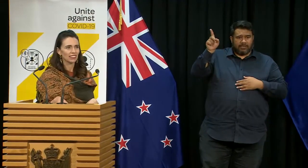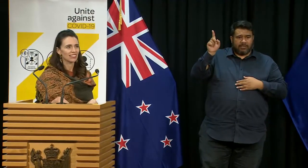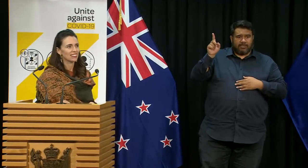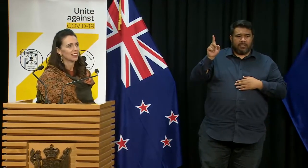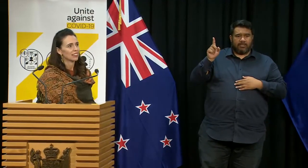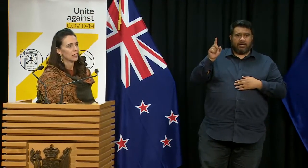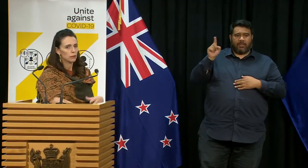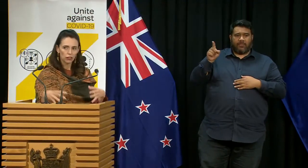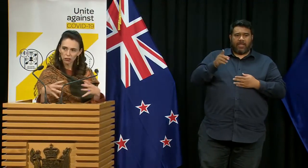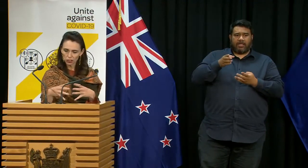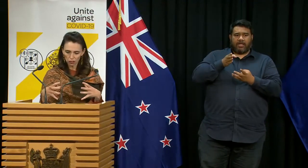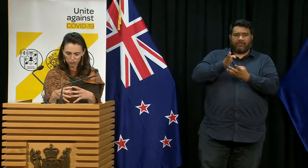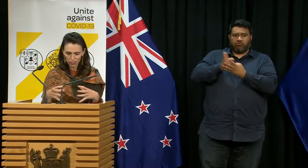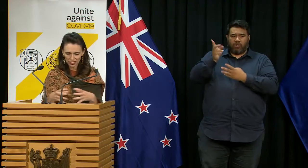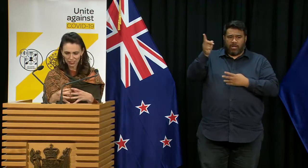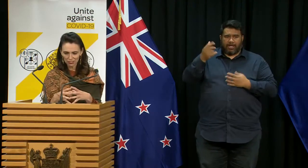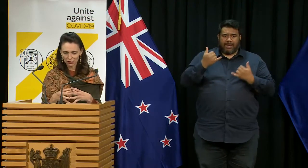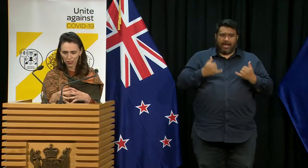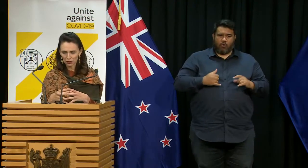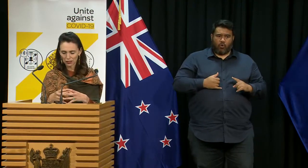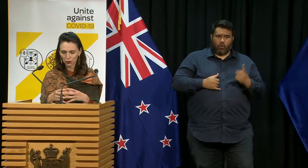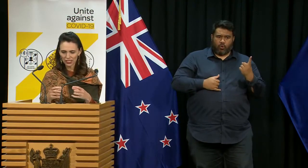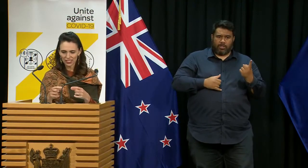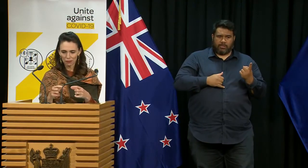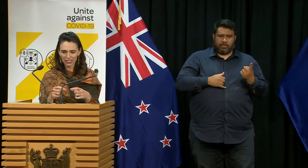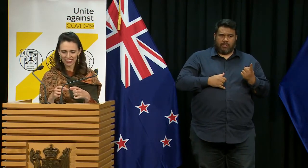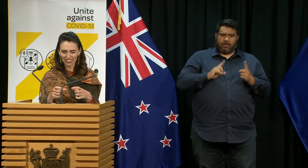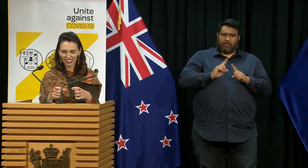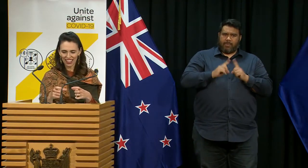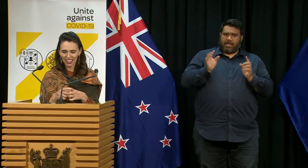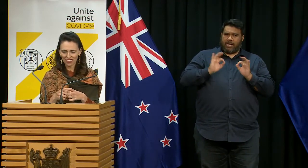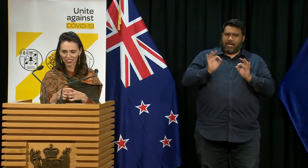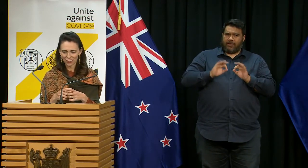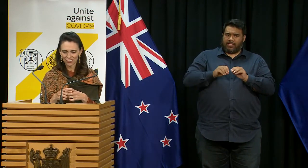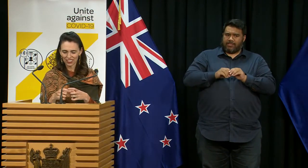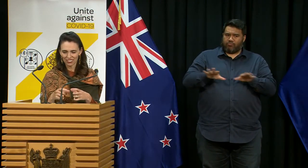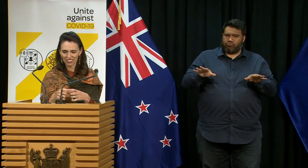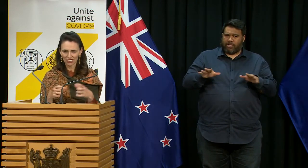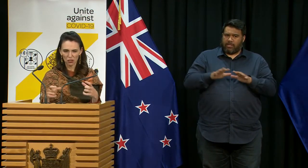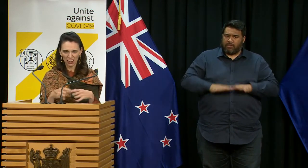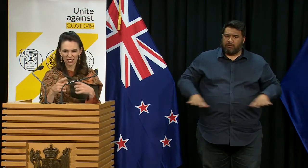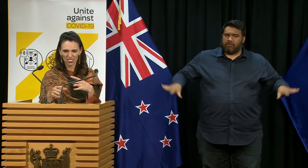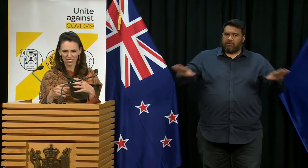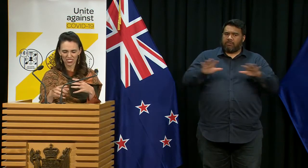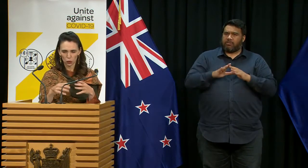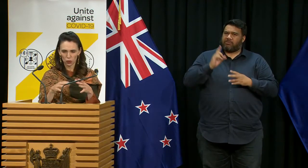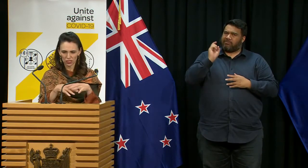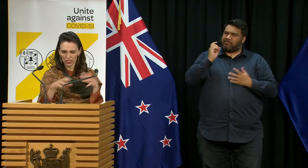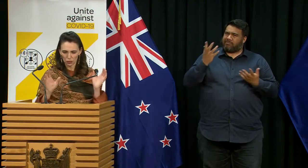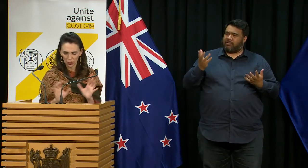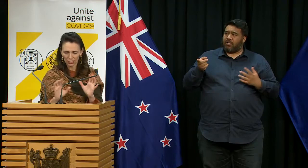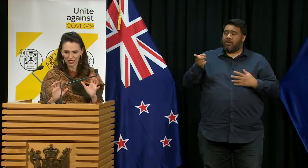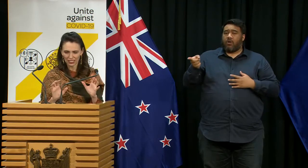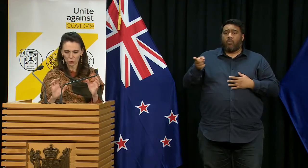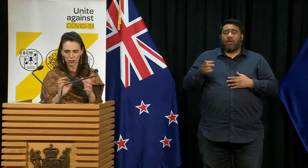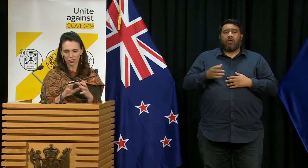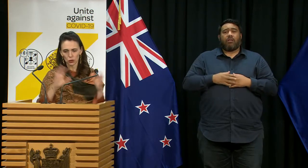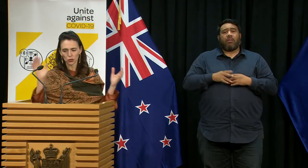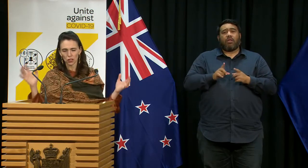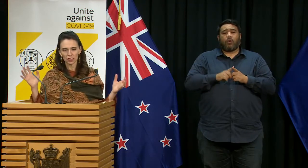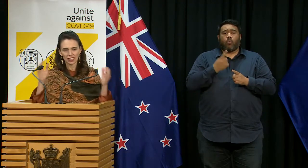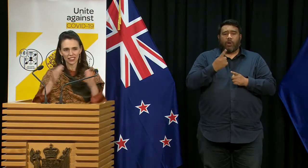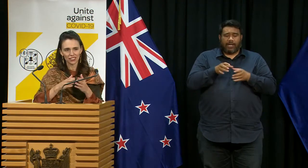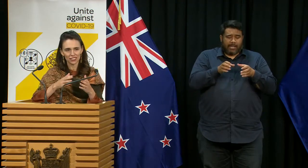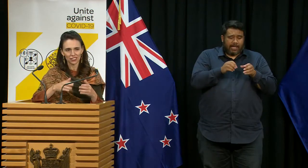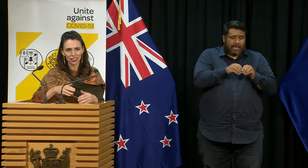our meetings. Because of New Zealand's environment, we're seeing basically the R value in single households or single clusters, whereas of